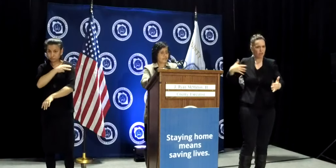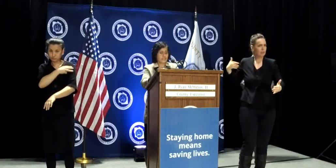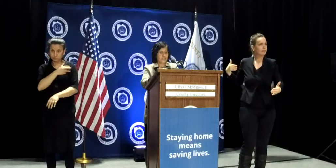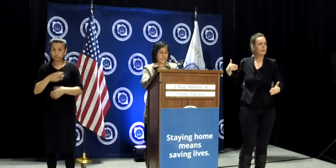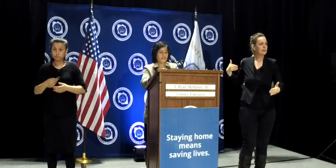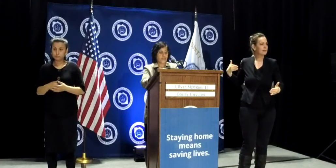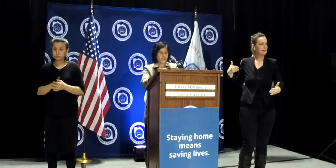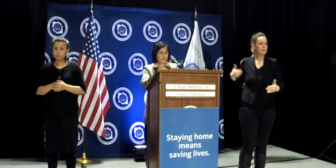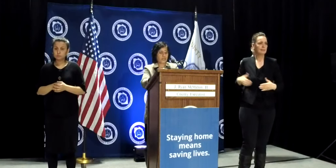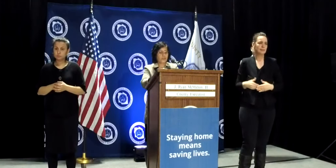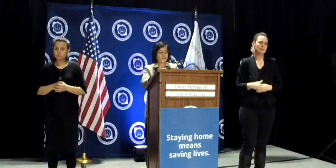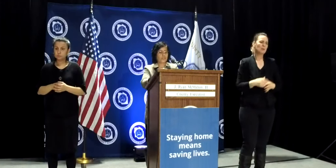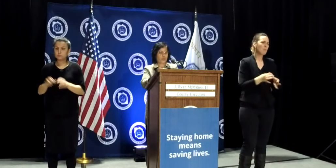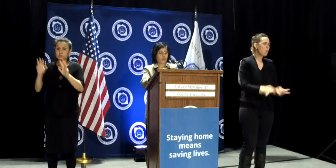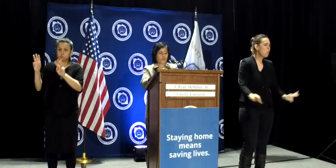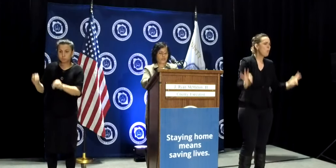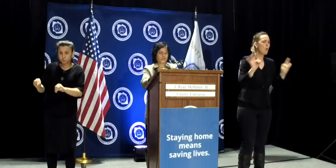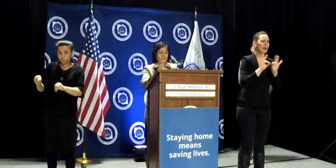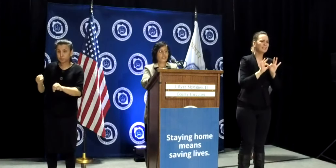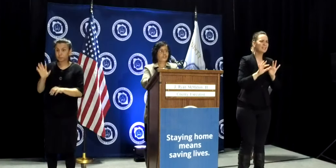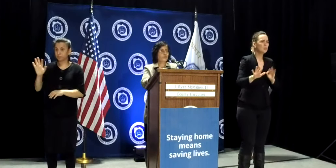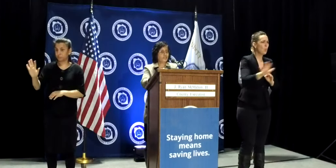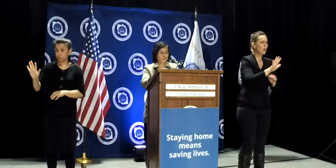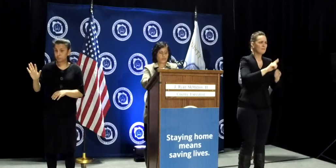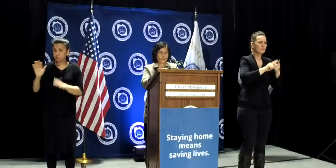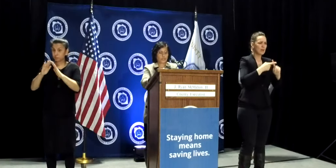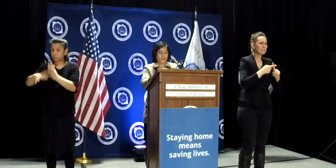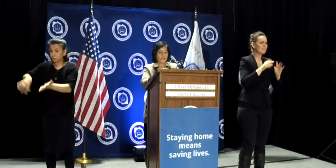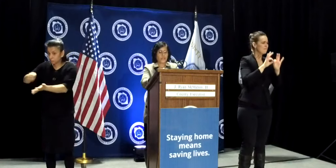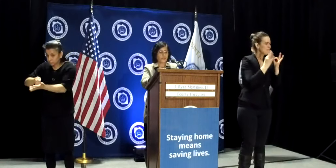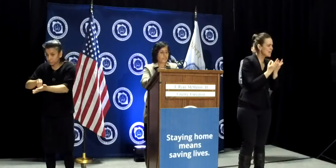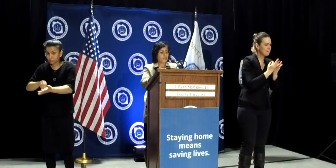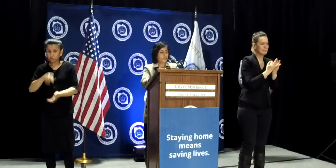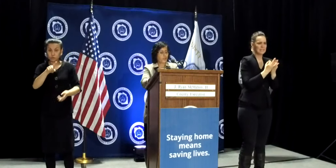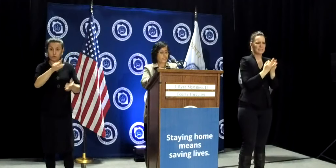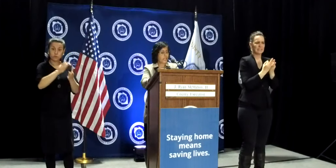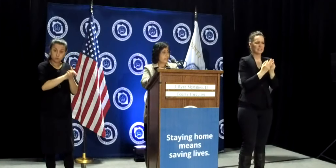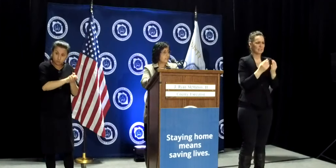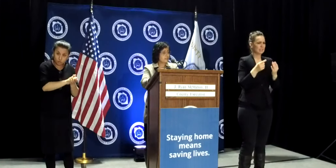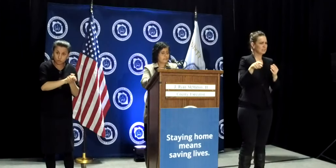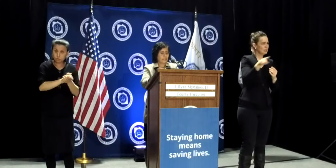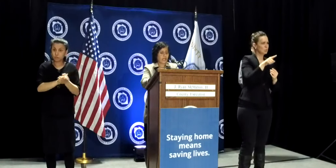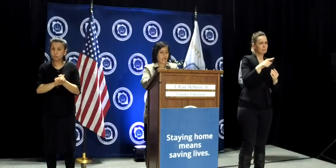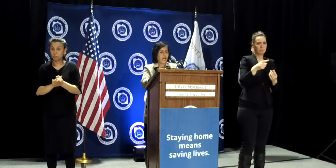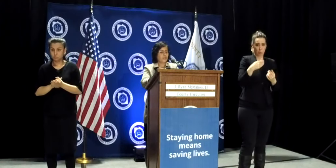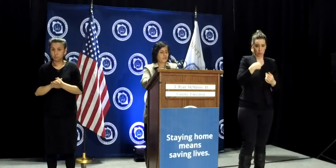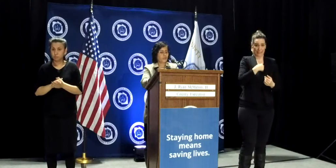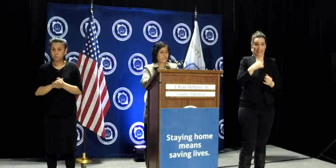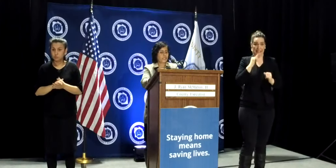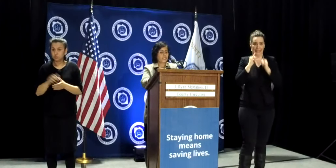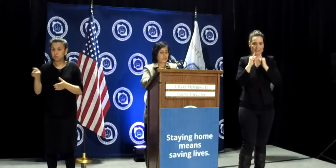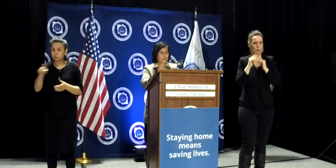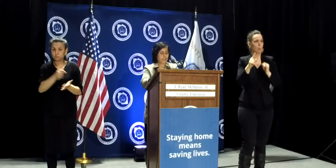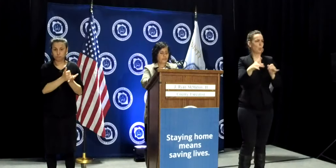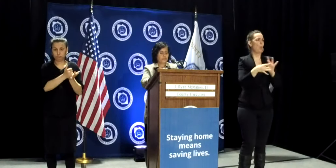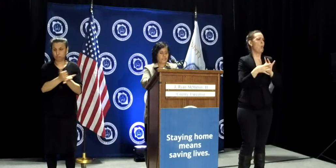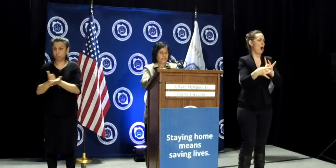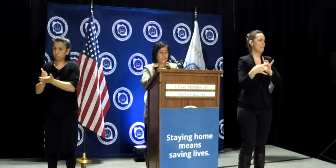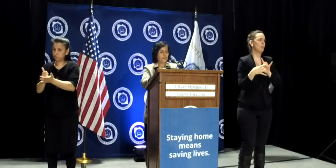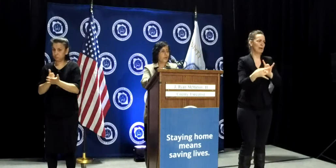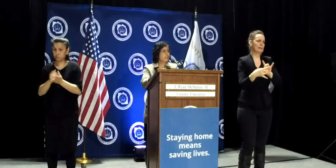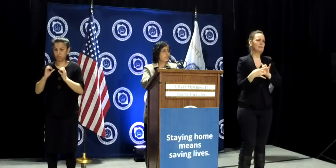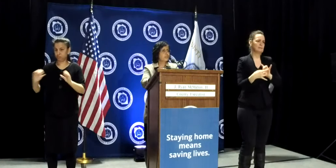their friends and family members and coworkers to ensure that we can provide guidance, how to quarantine